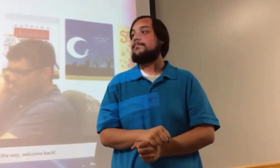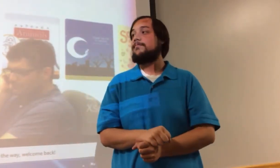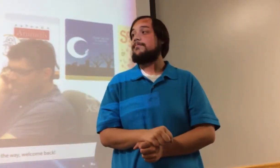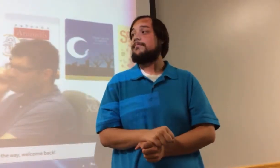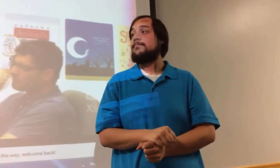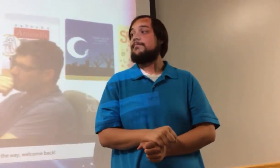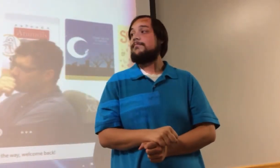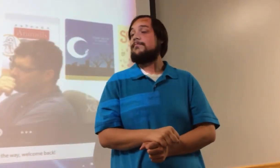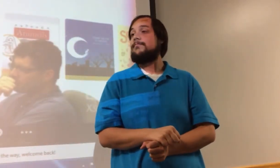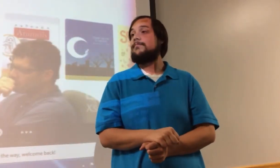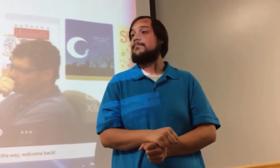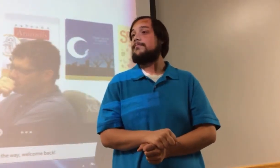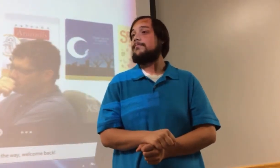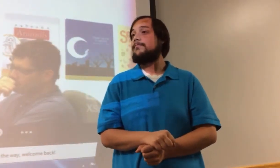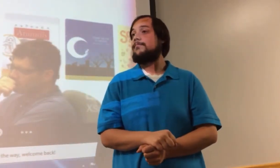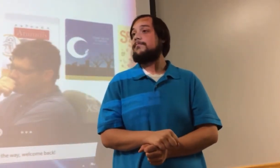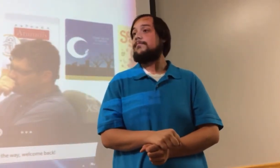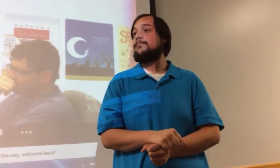So.